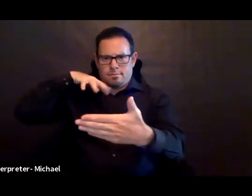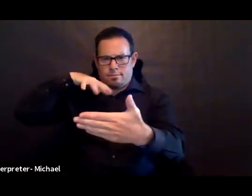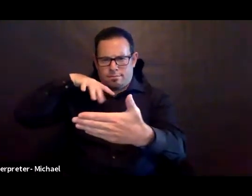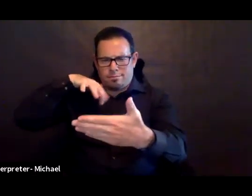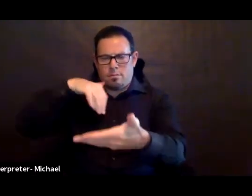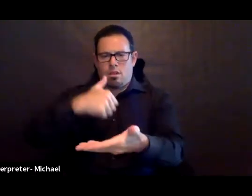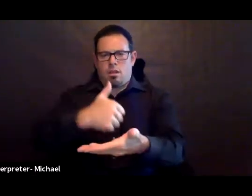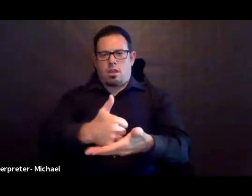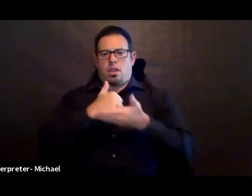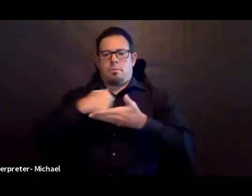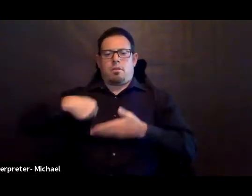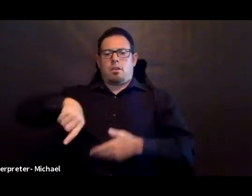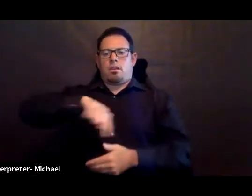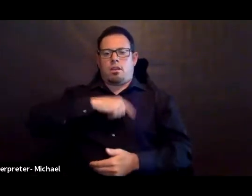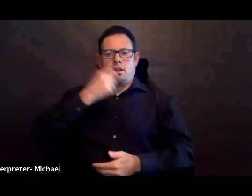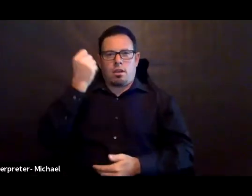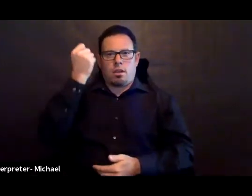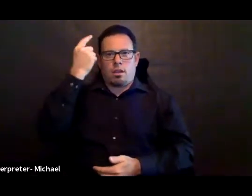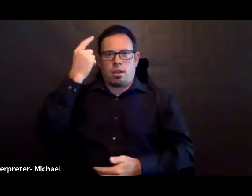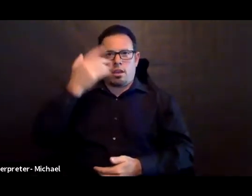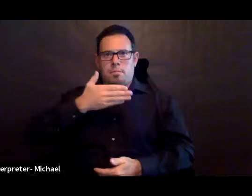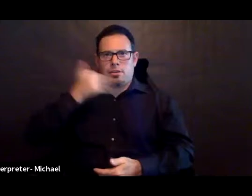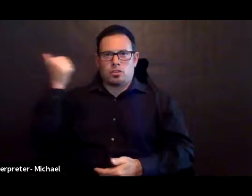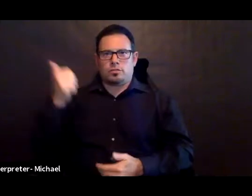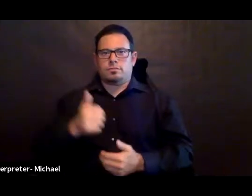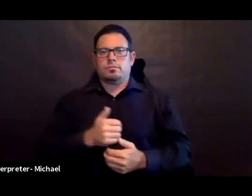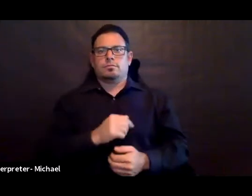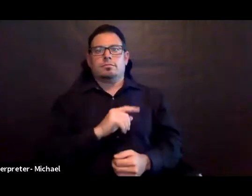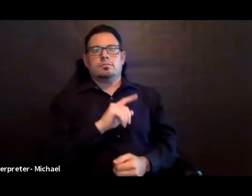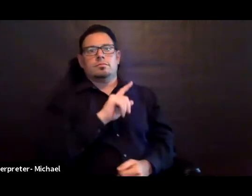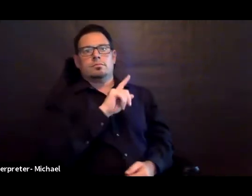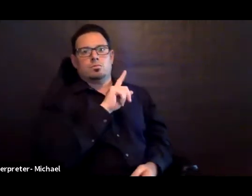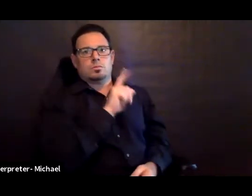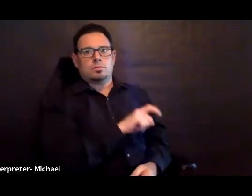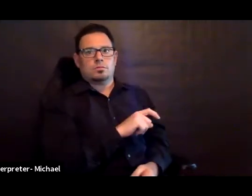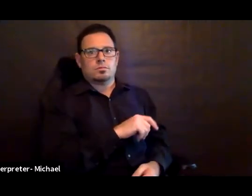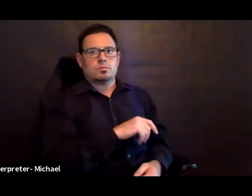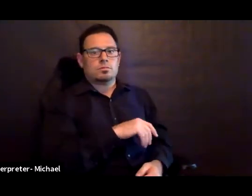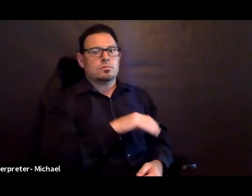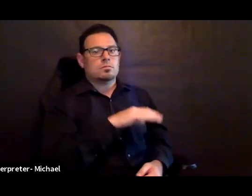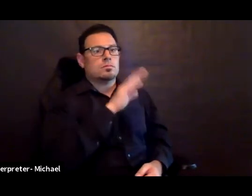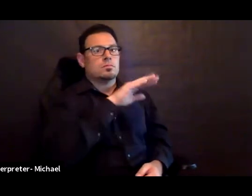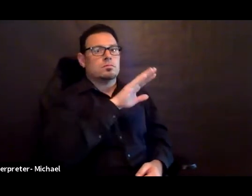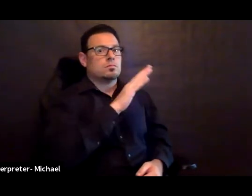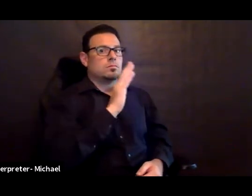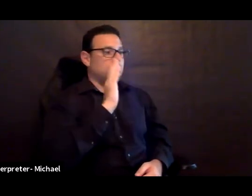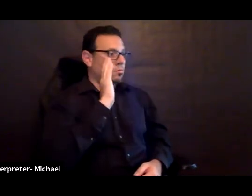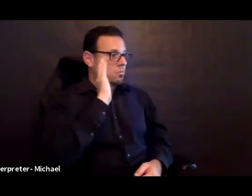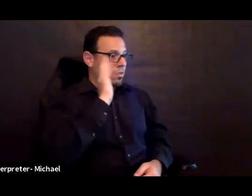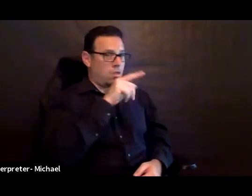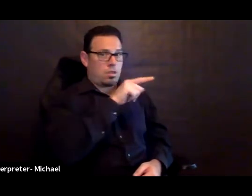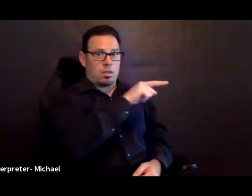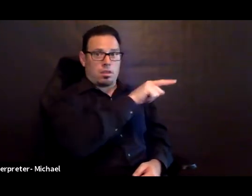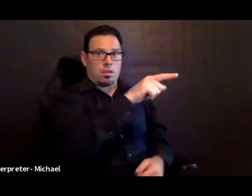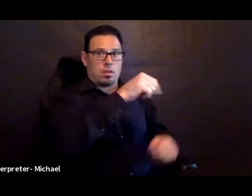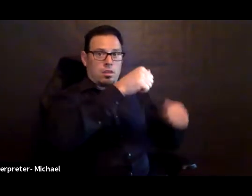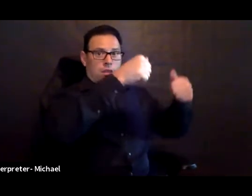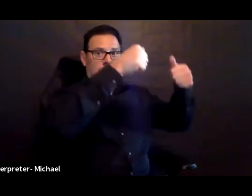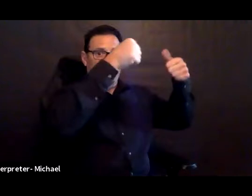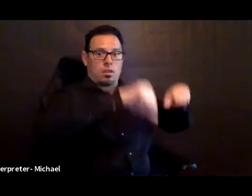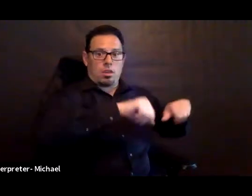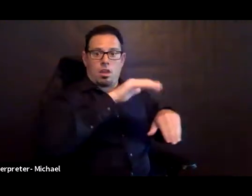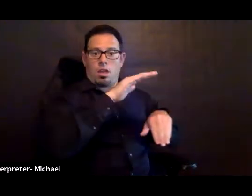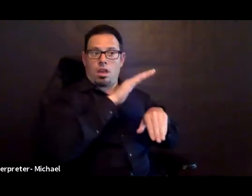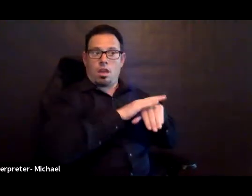No, not all of this information is on the website, no. Operator, Okay, we have time thank you. for one more question.